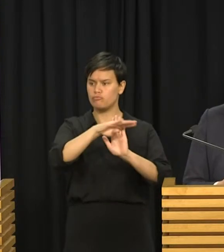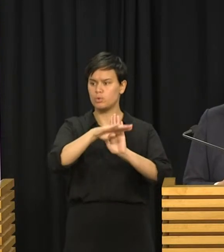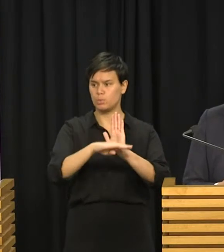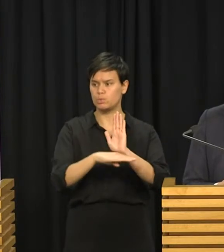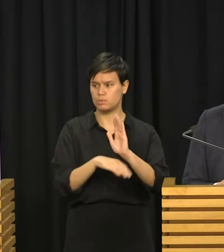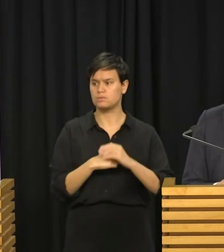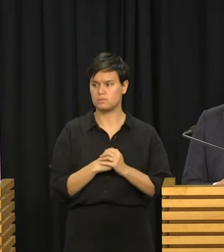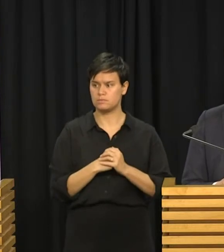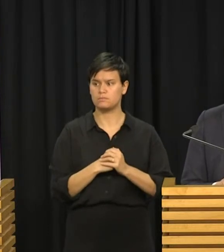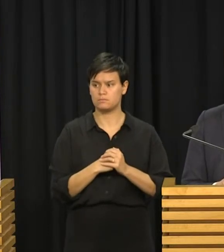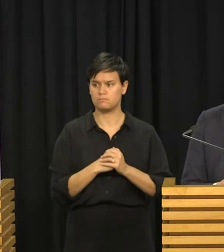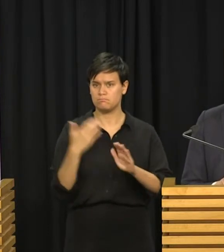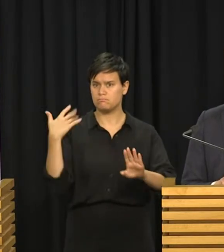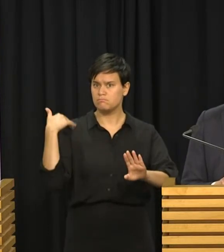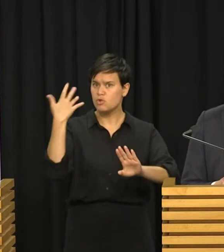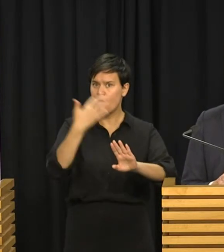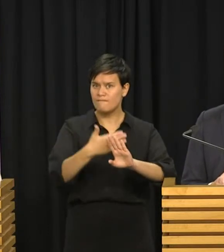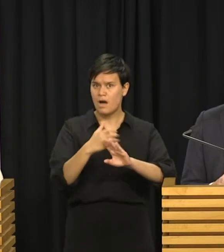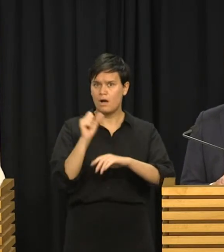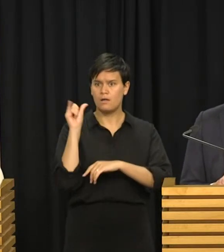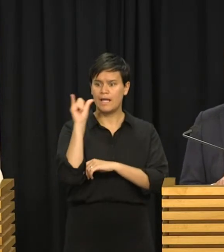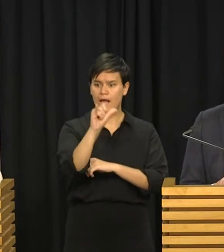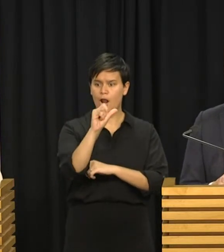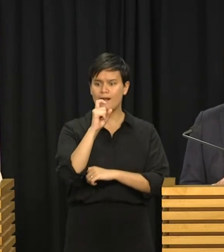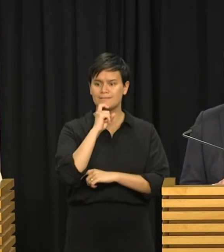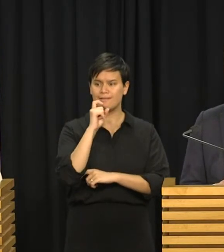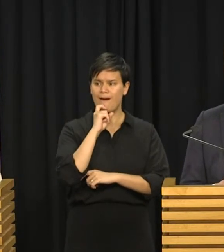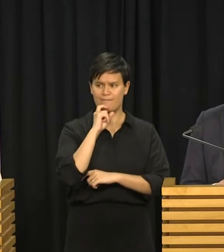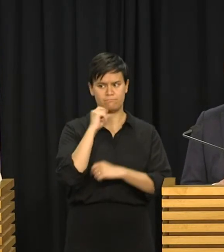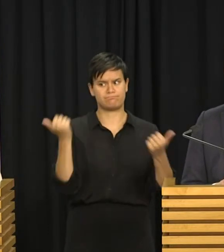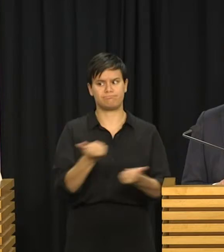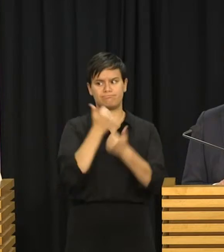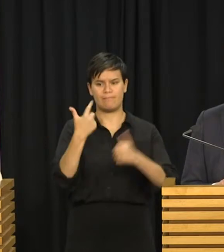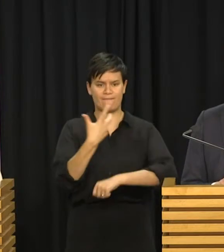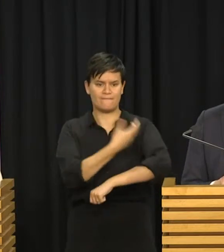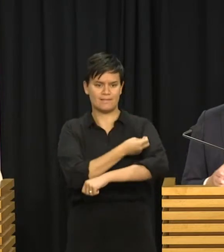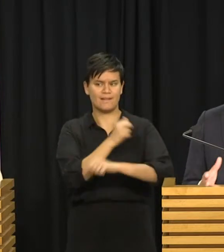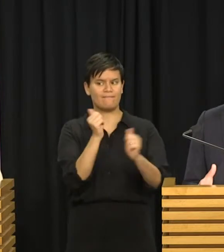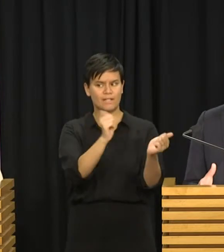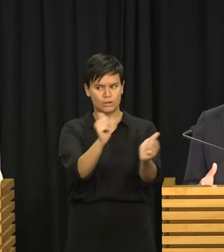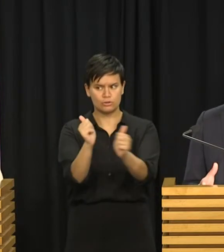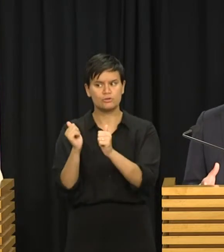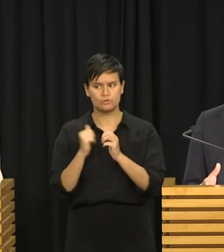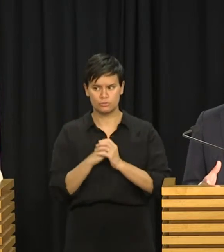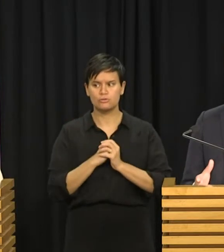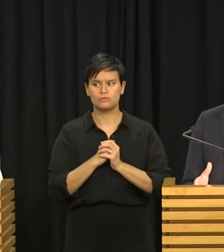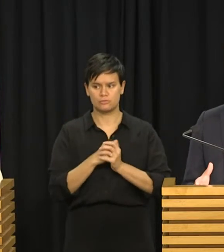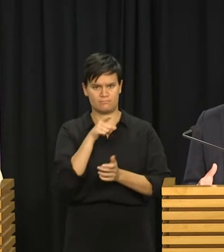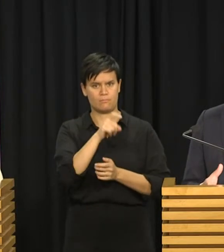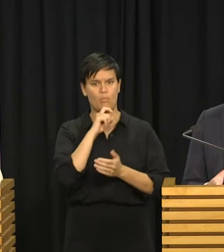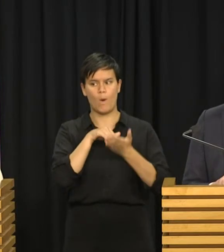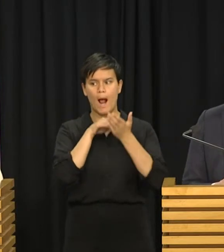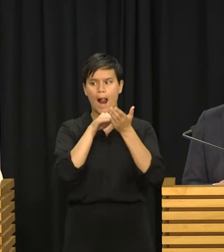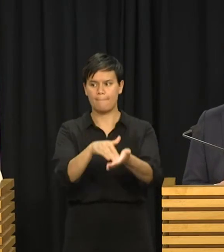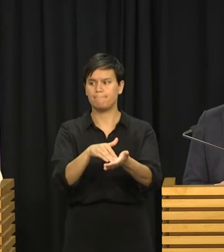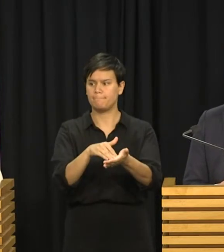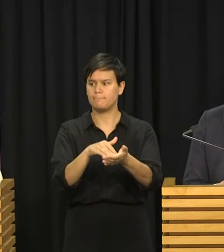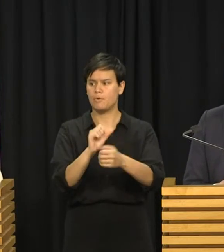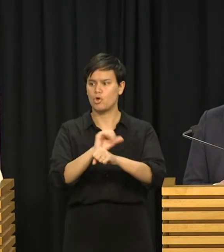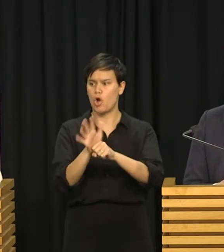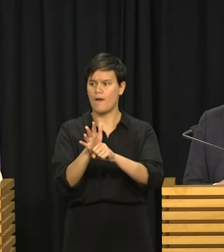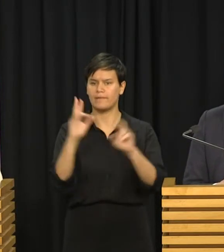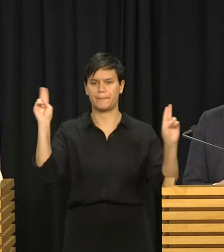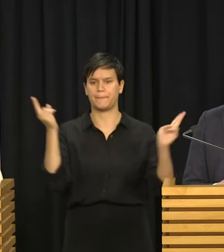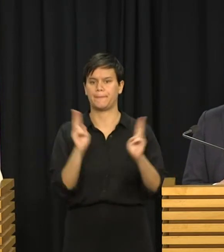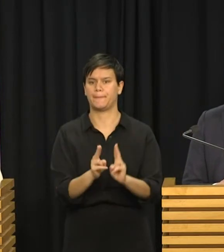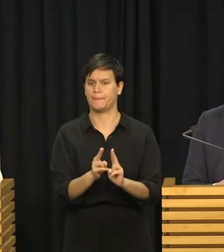far have been vaccinated. They've received their first dose of the Pfizer vaccine. That will make a big difference to Air New Zealand's